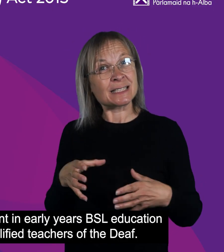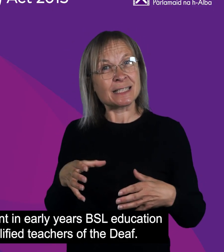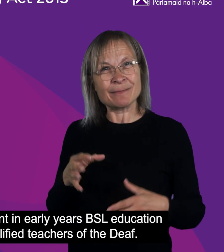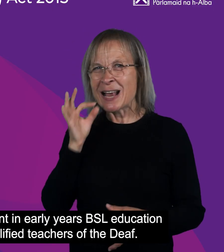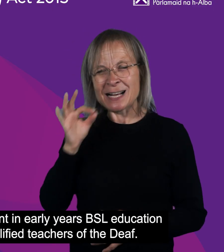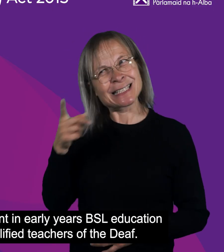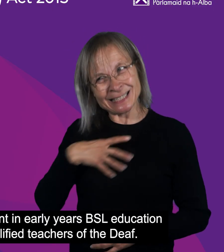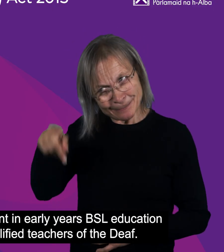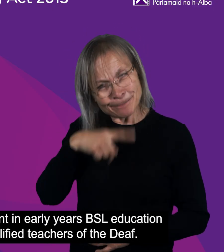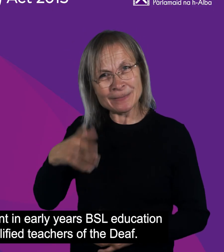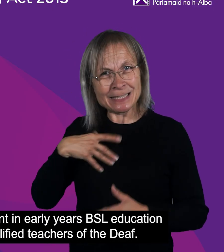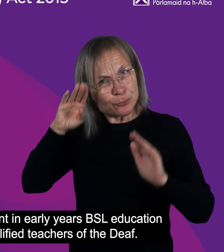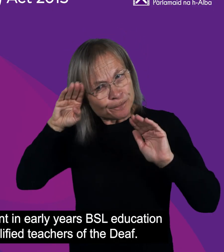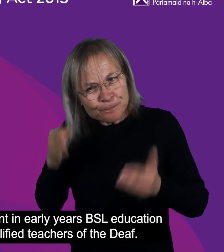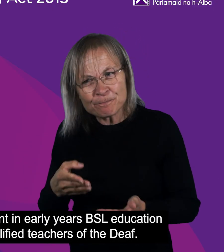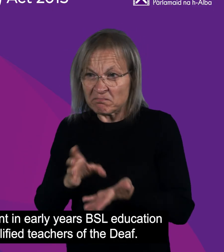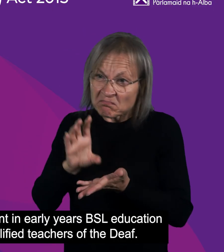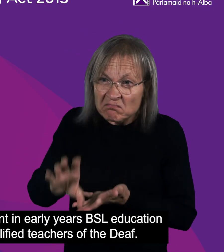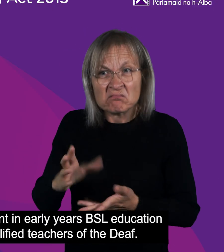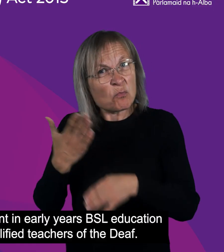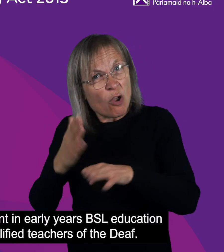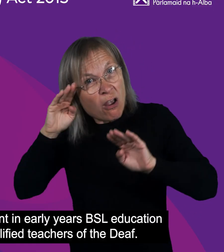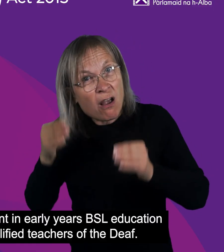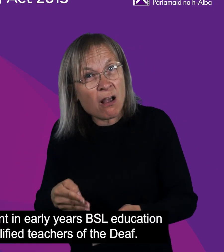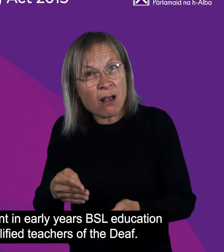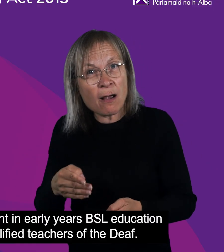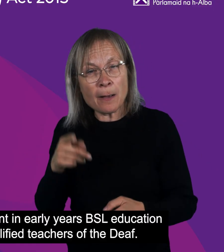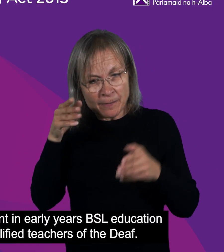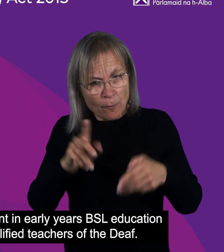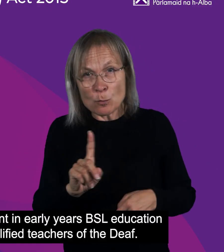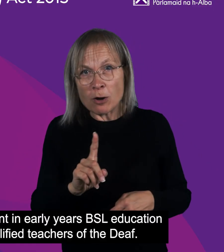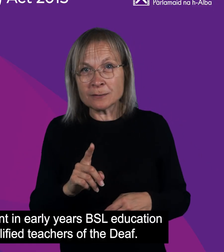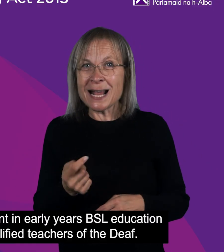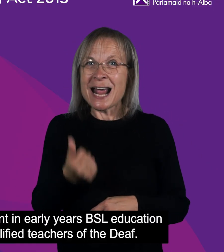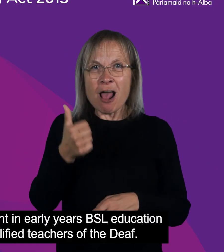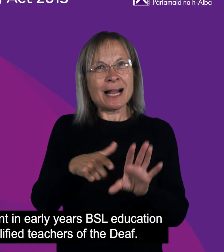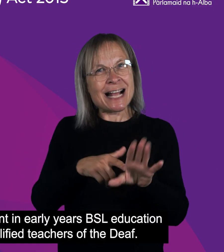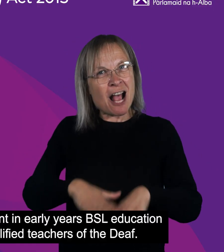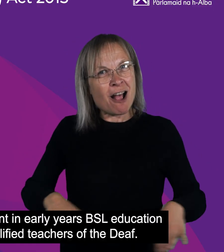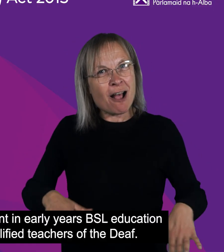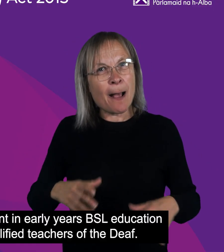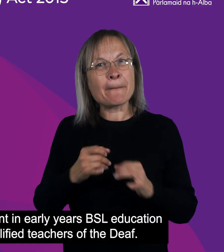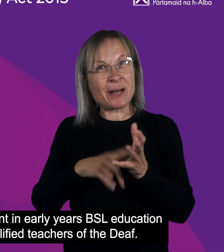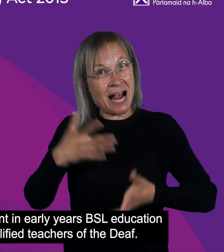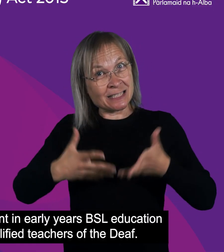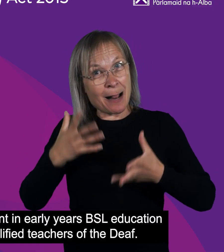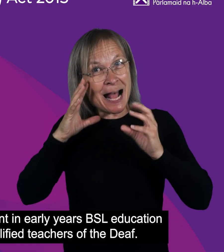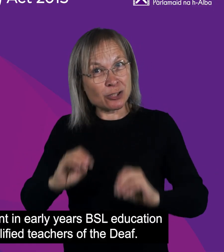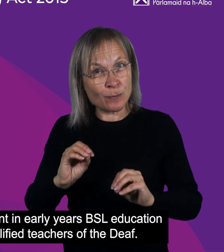The committee called for investment in early years BSL education and increased numbers of qualified teachers of the deaf.